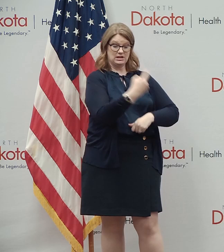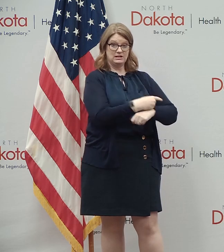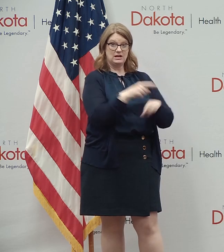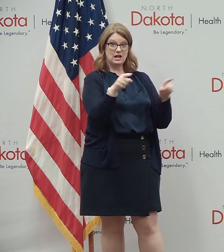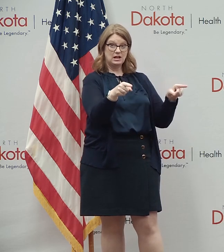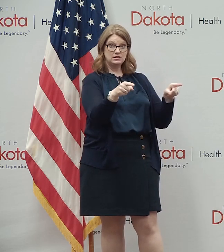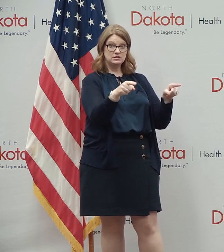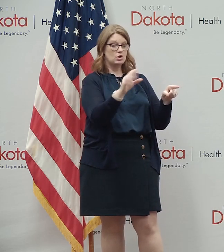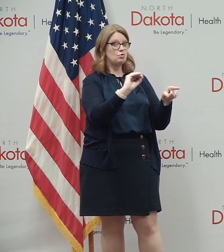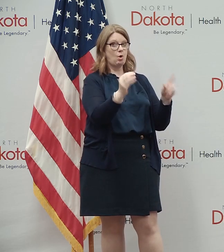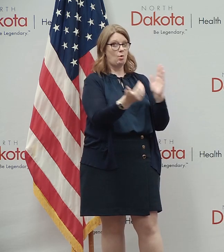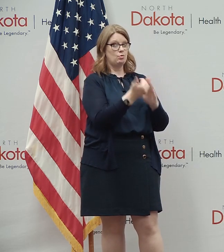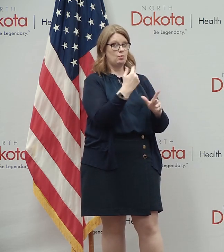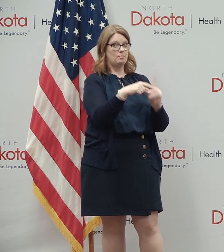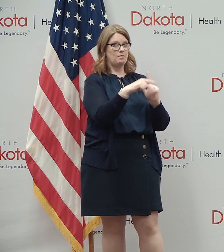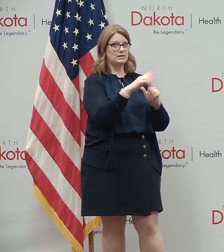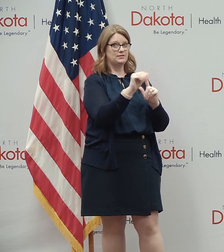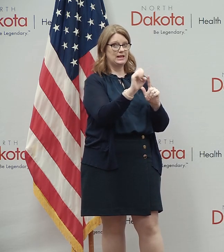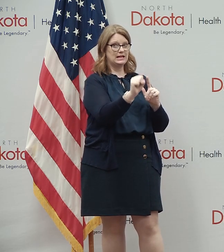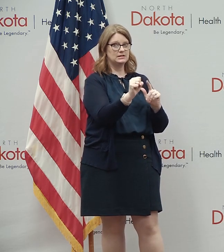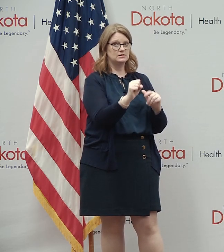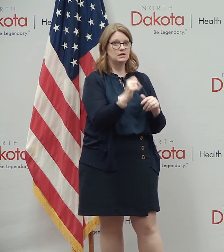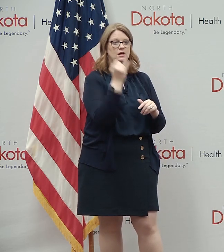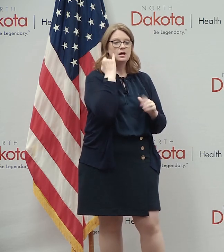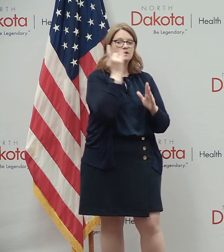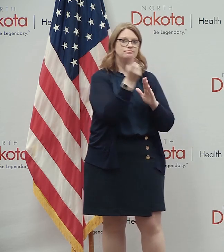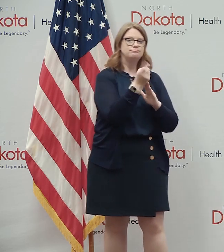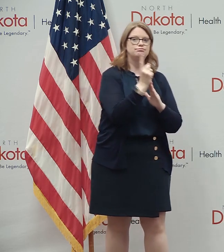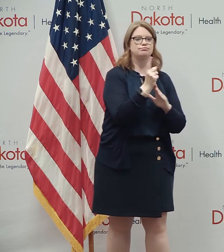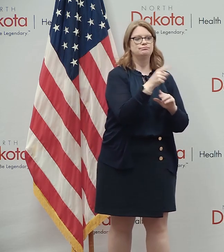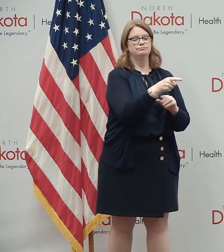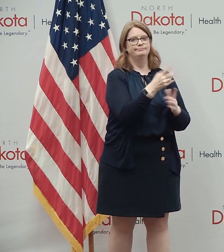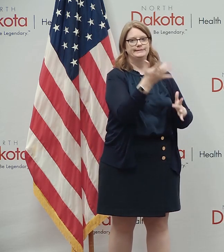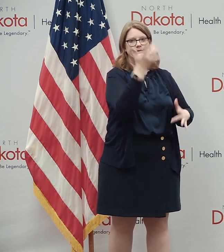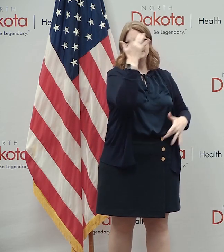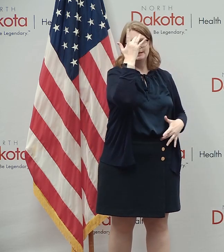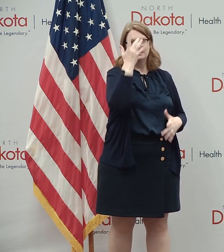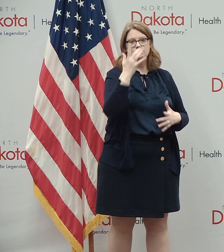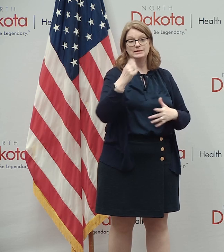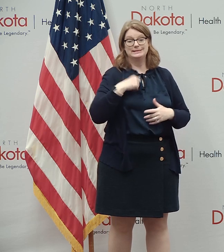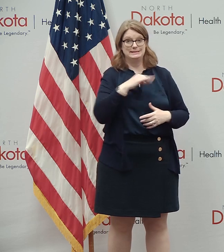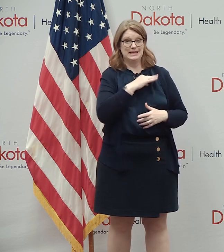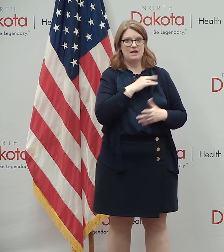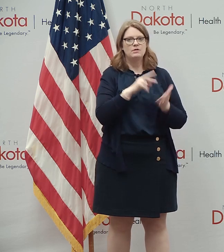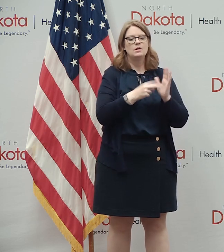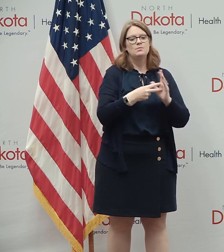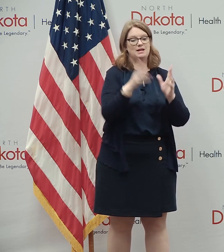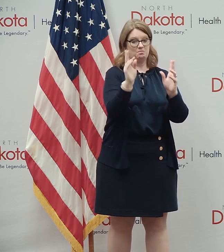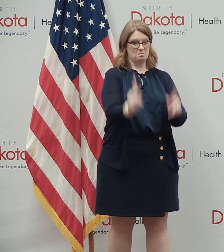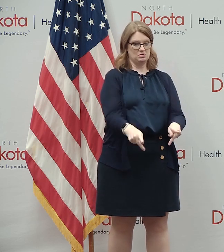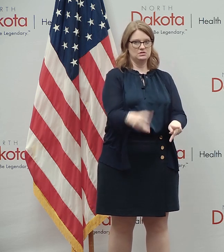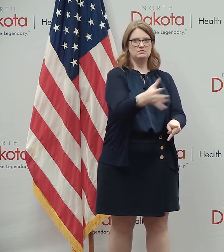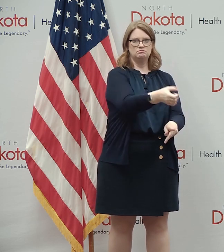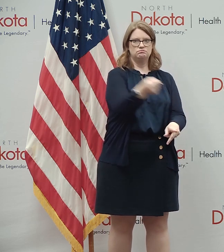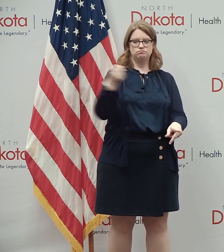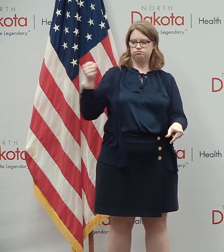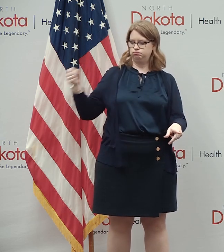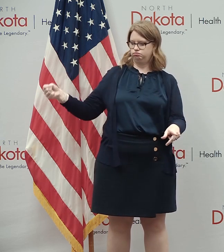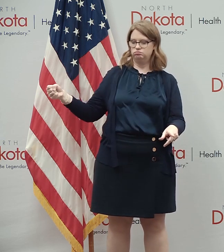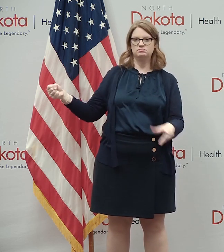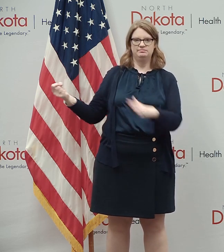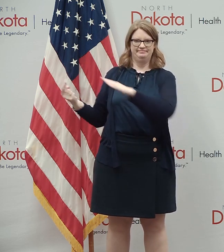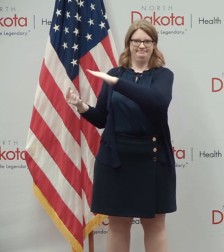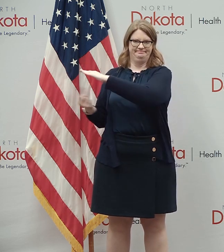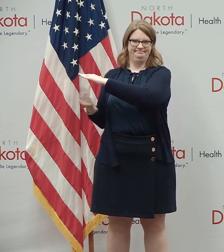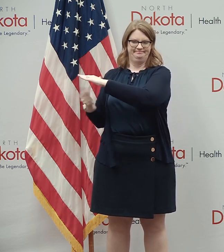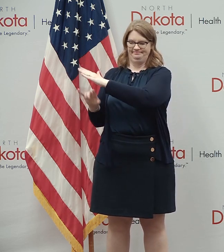active positives with residents. If you've got an active positive with a staff member, we can remove those individuals and isolate them outside